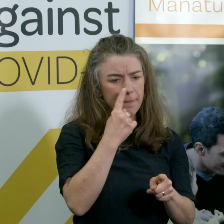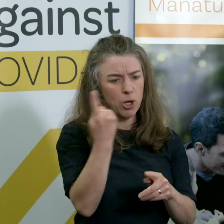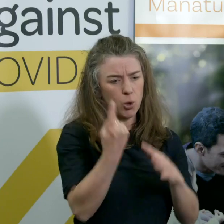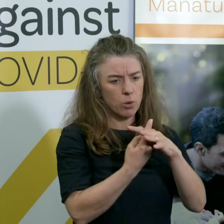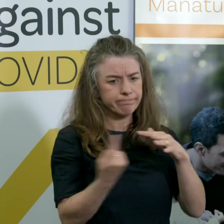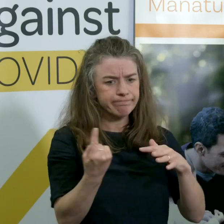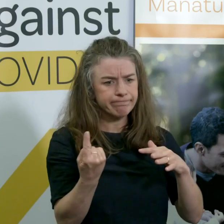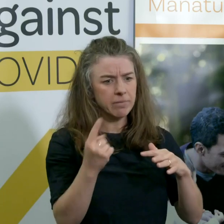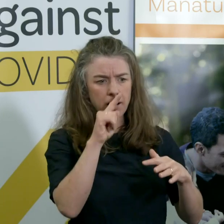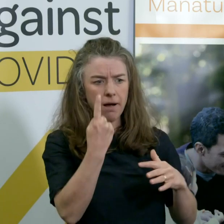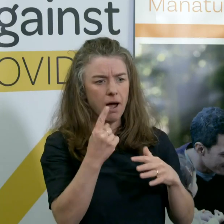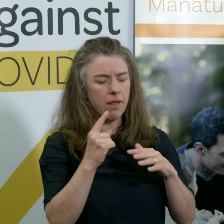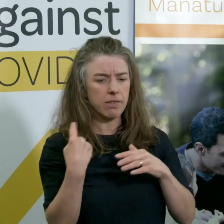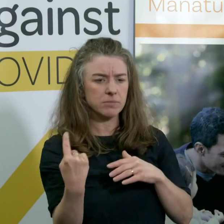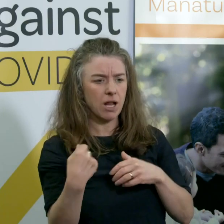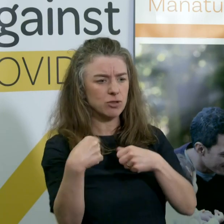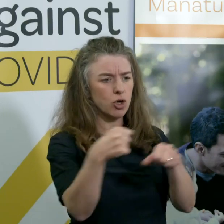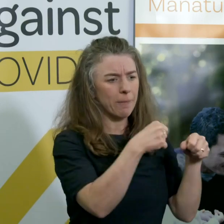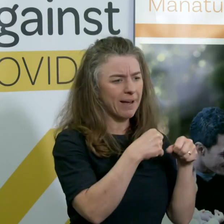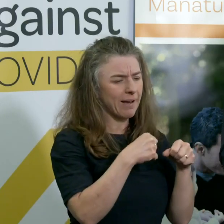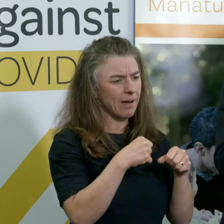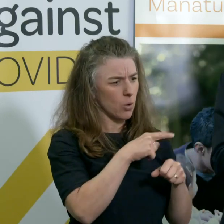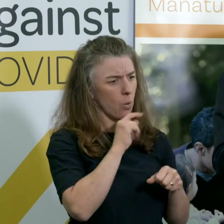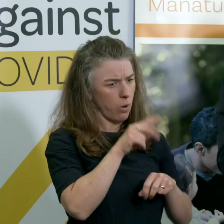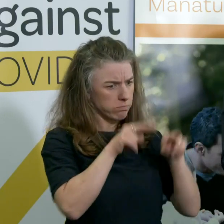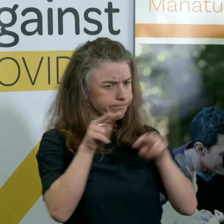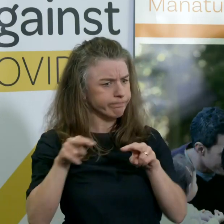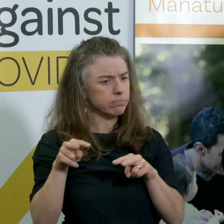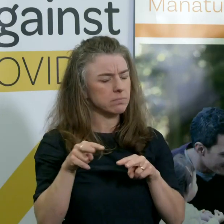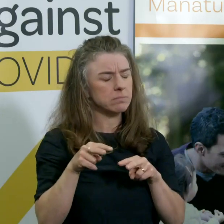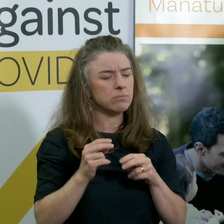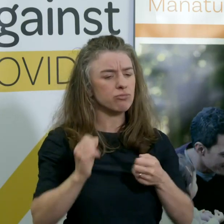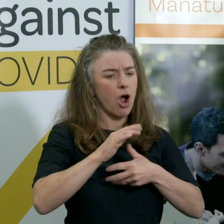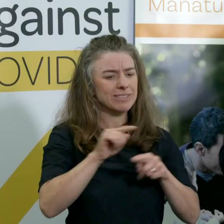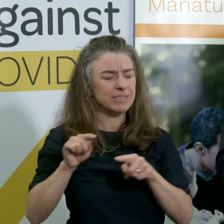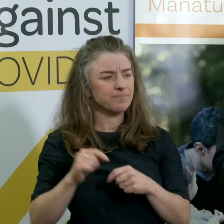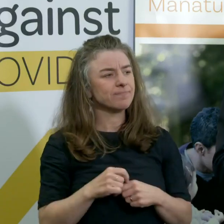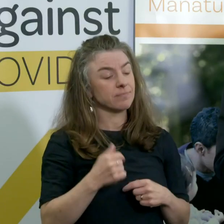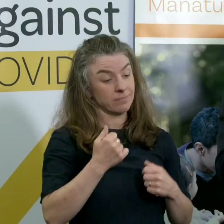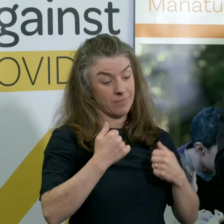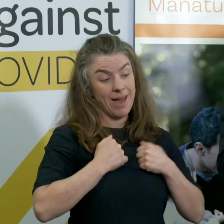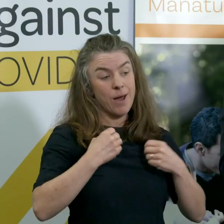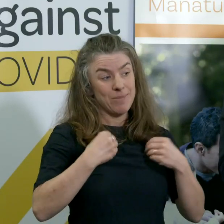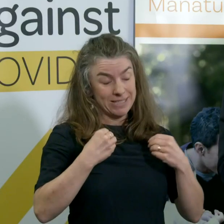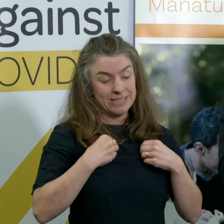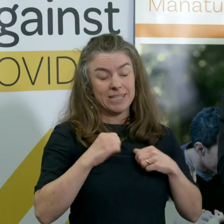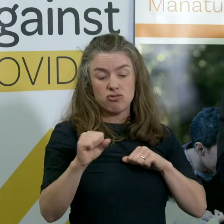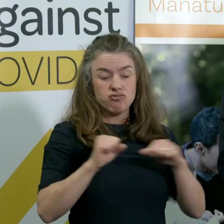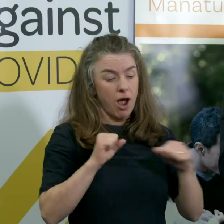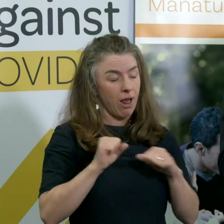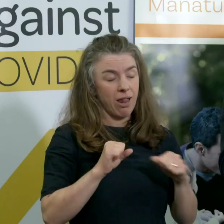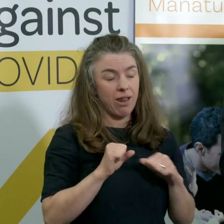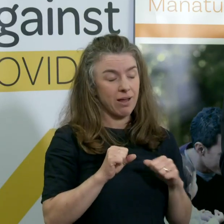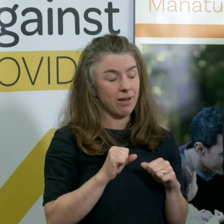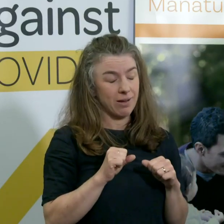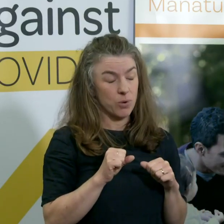online delivery versus people just doing it for convenience? As I said before, we're struggling in all parts of our business because of the high demand. So if